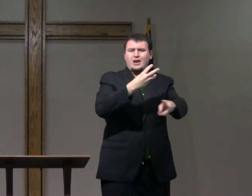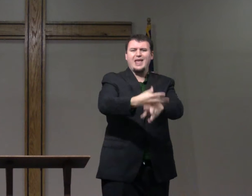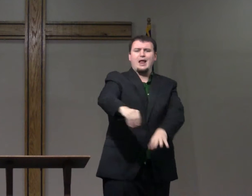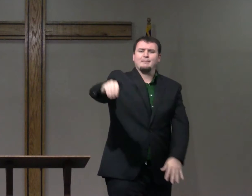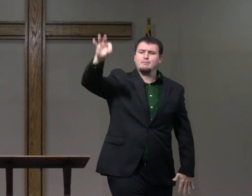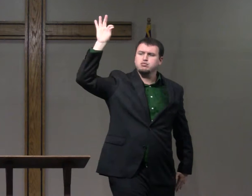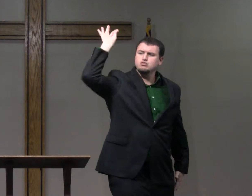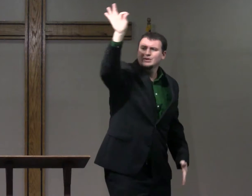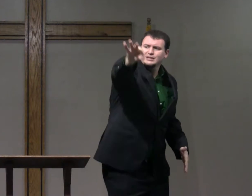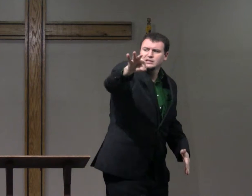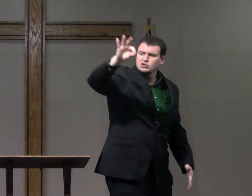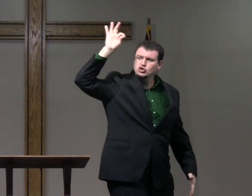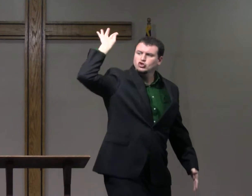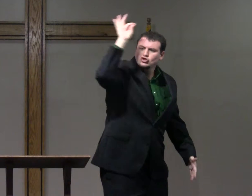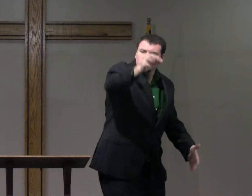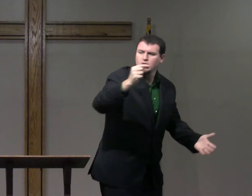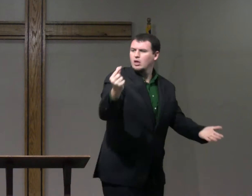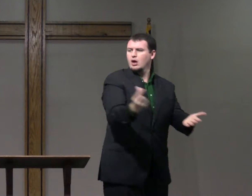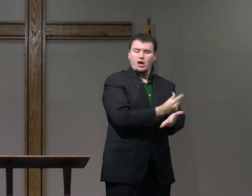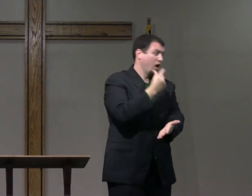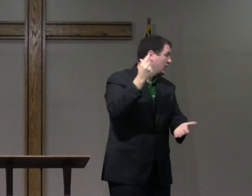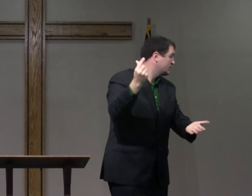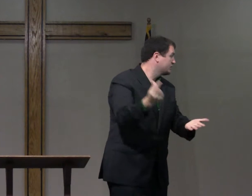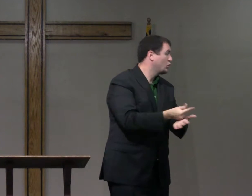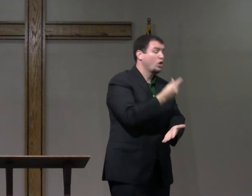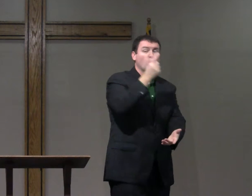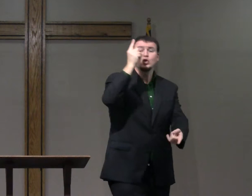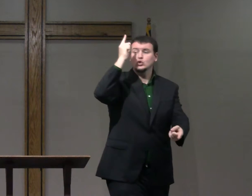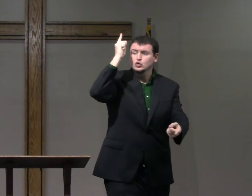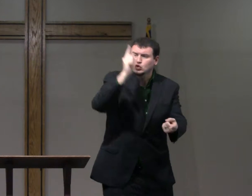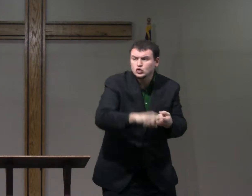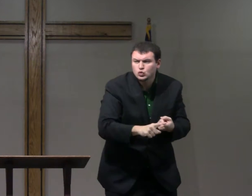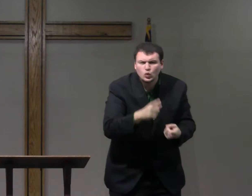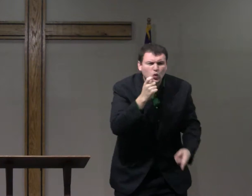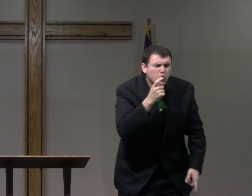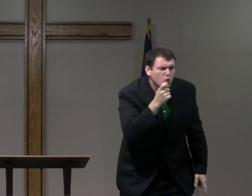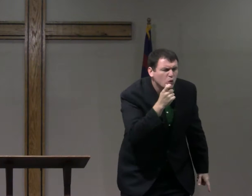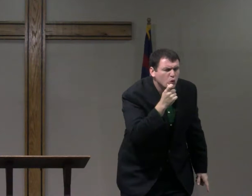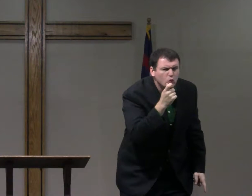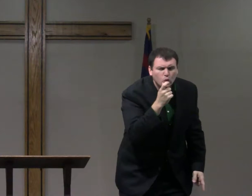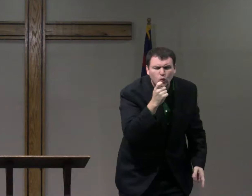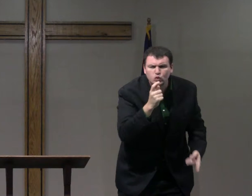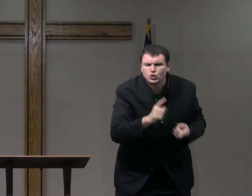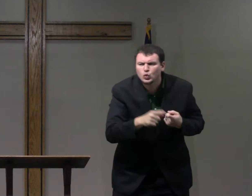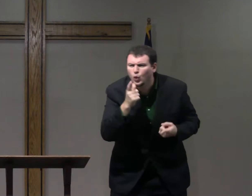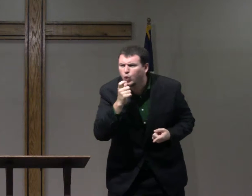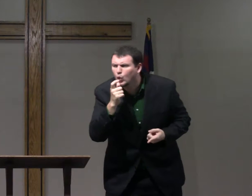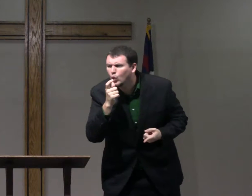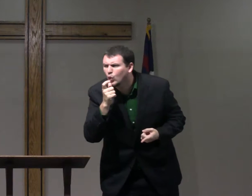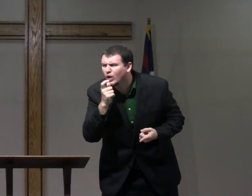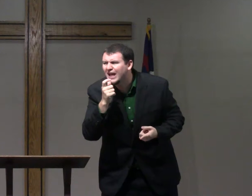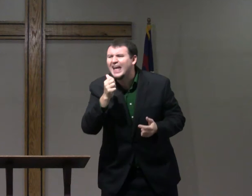and preach the gospel to every who?